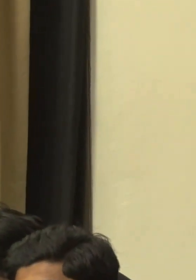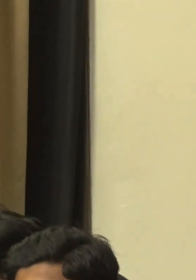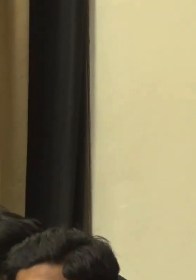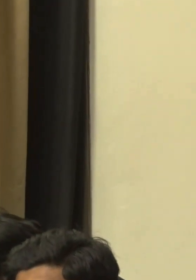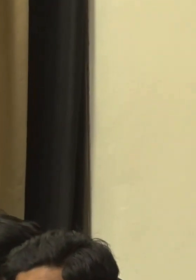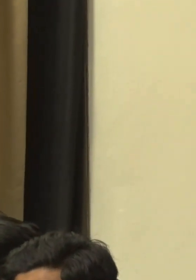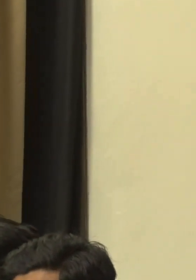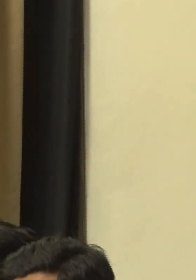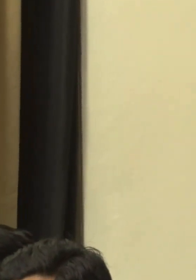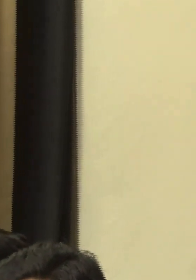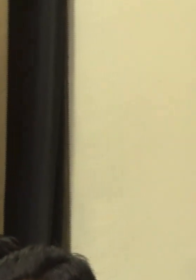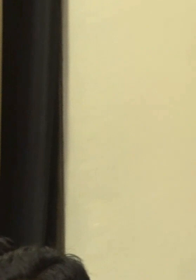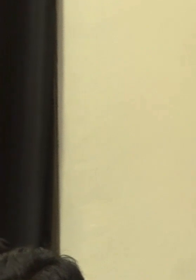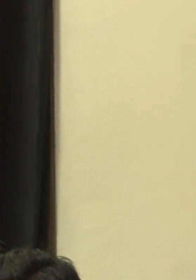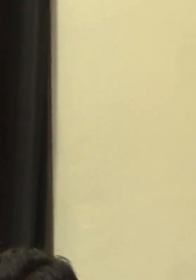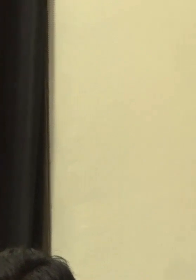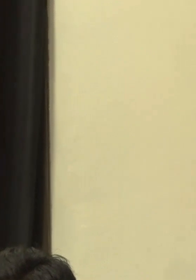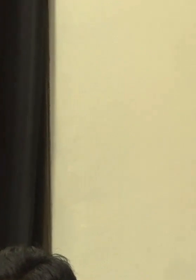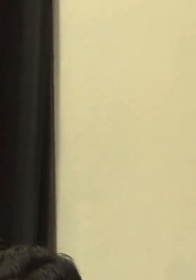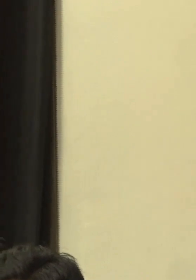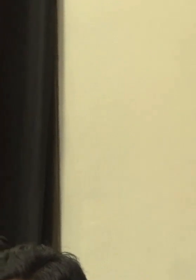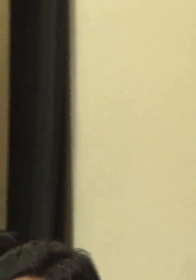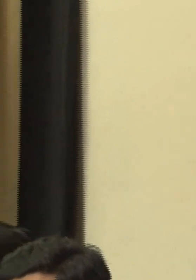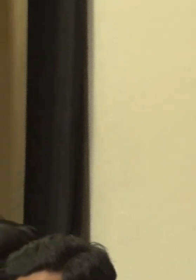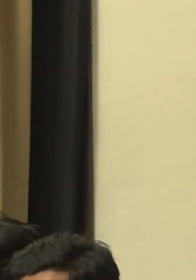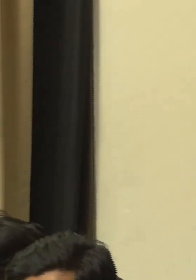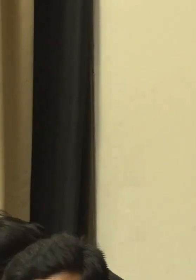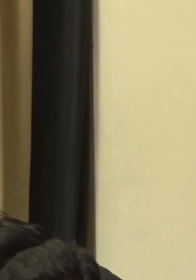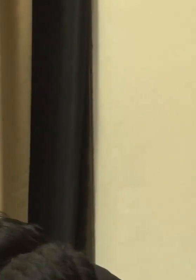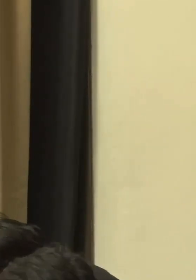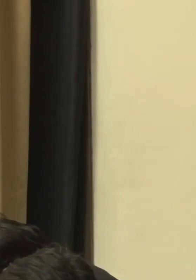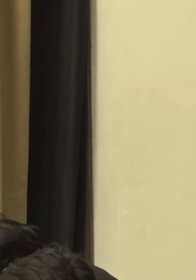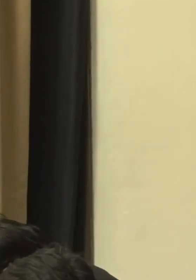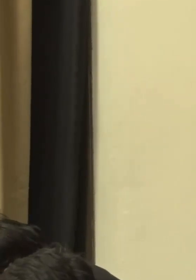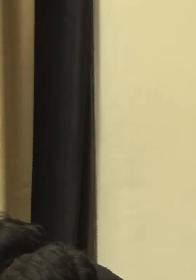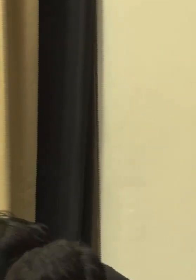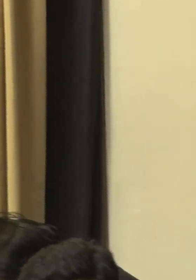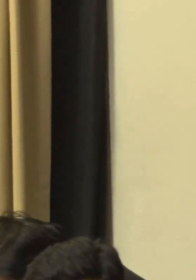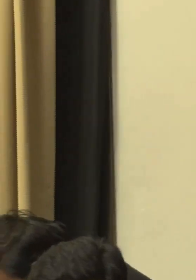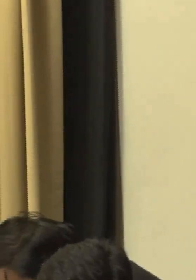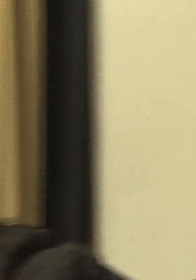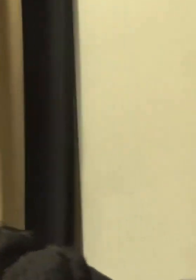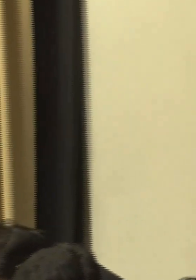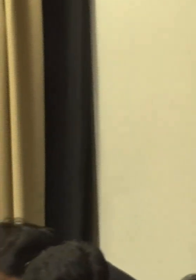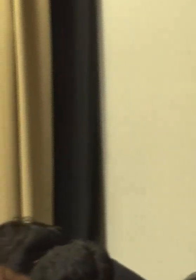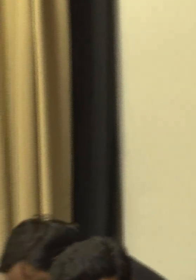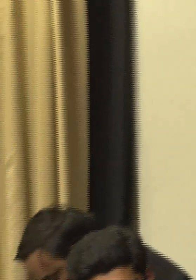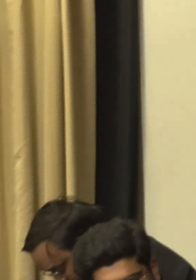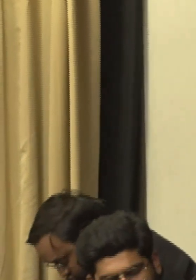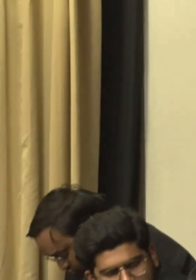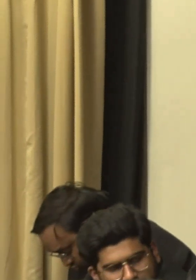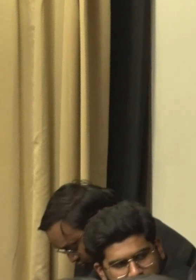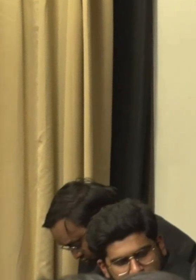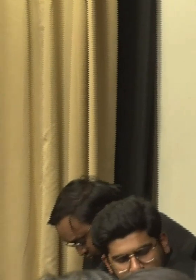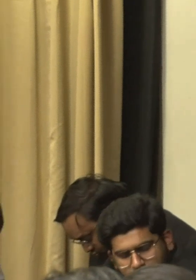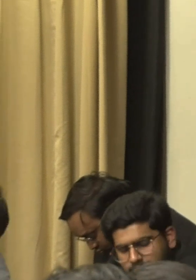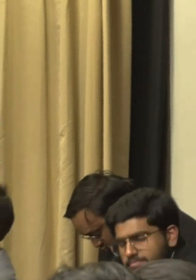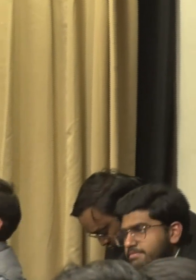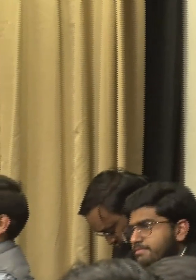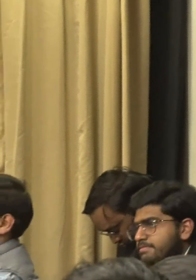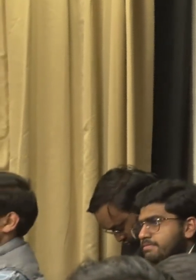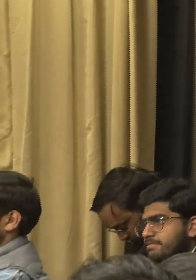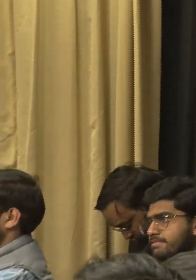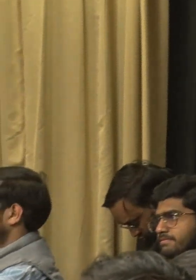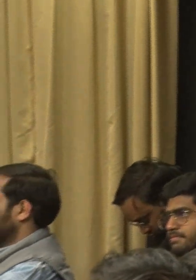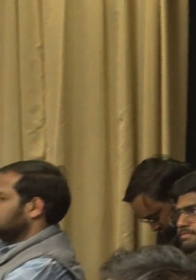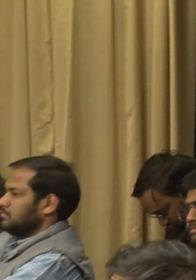are speech-based communities. So do we standardize them? Do we write them in text form and then teach them? Or how do we teach them to the children?